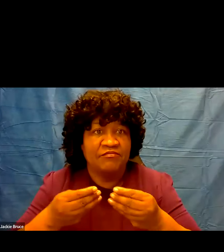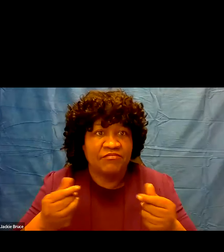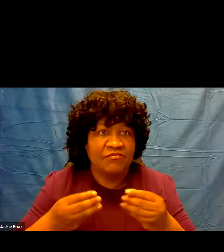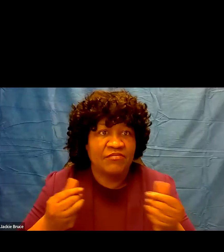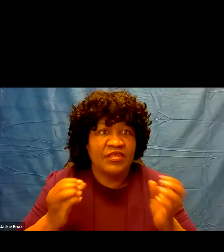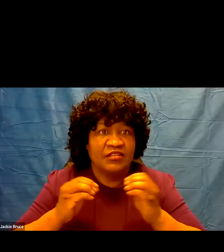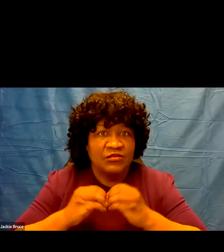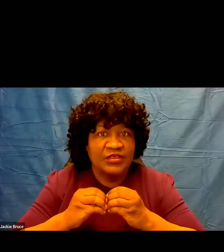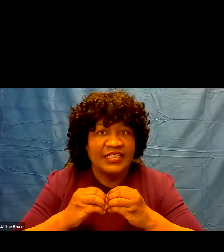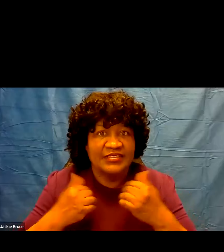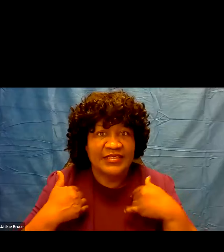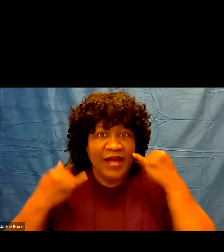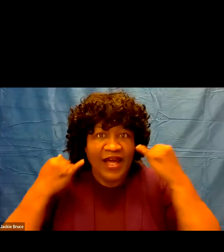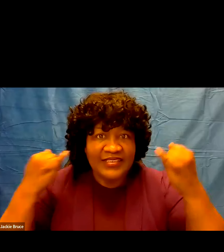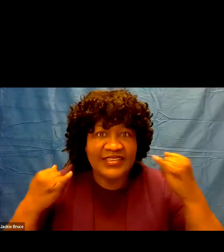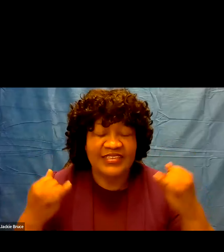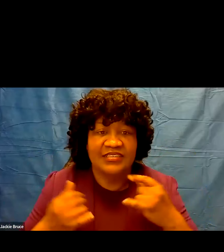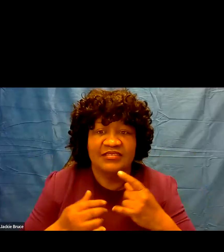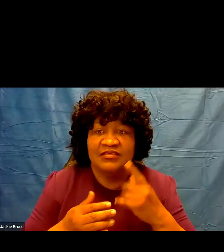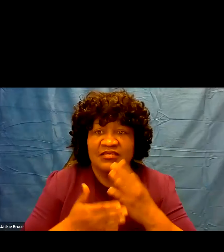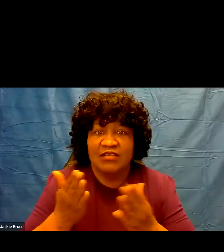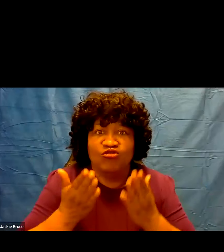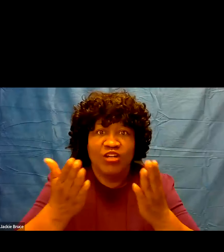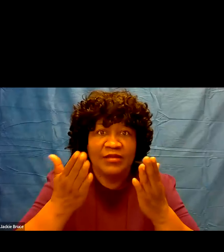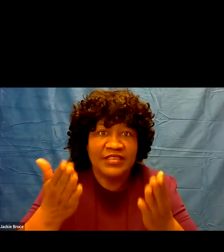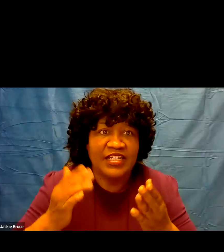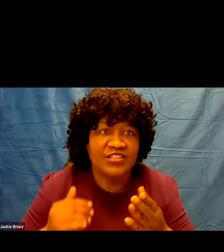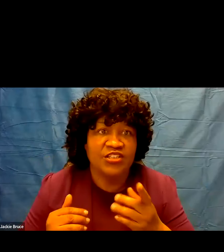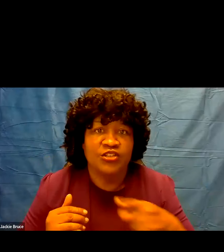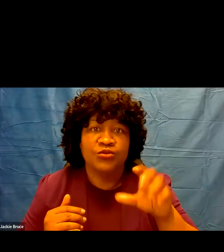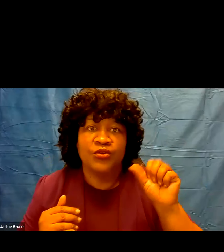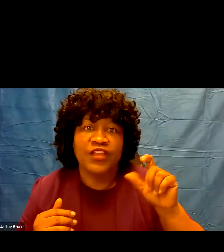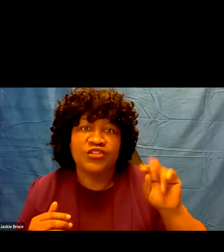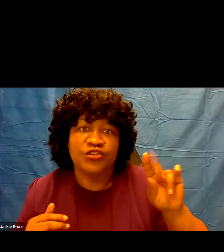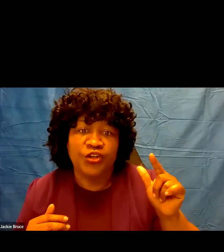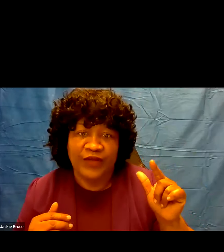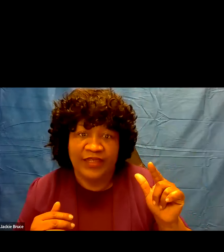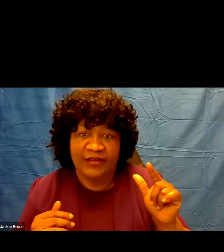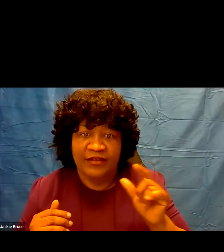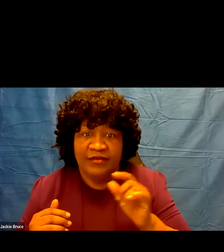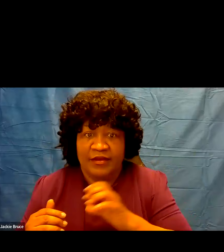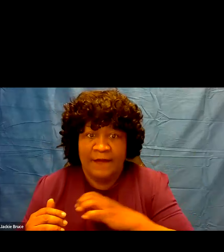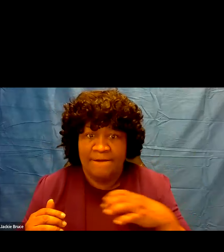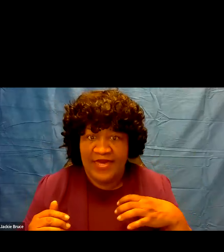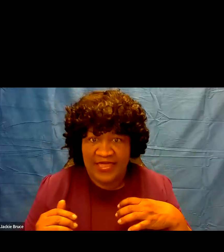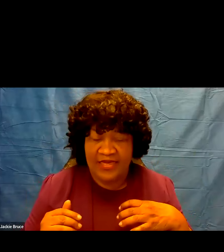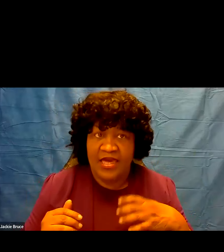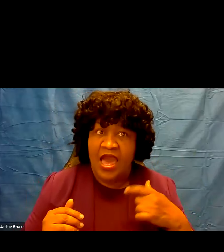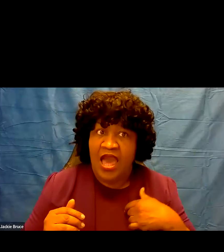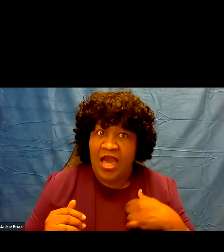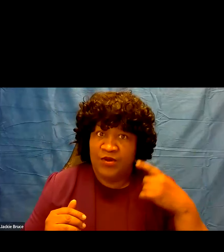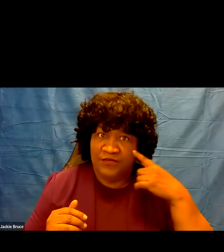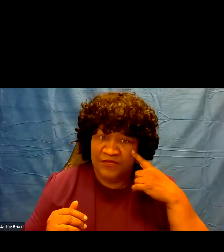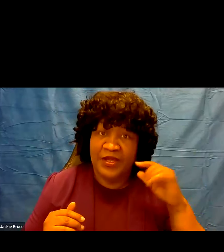we're sending some ideas for recommendations to our steering committee to act on. And I'm gonna pick on my thought partner